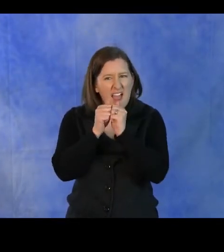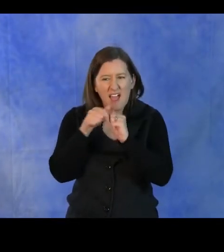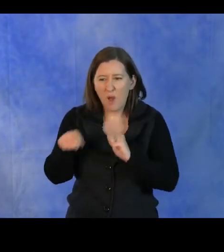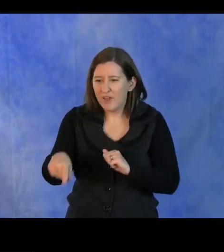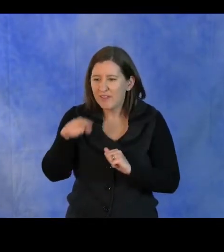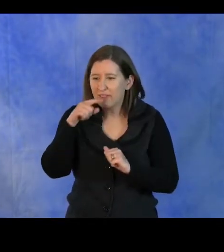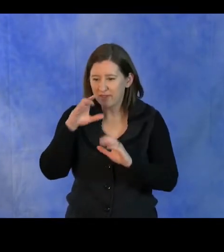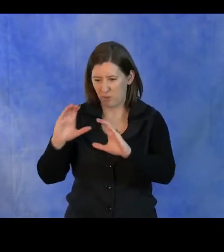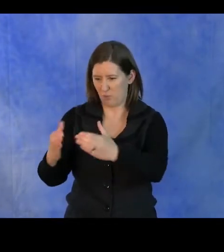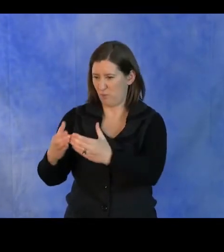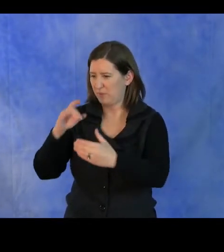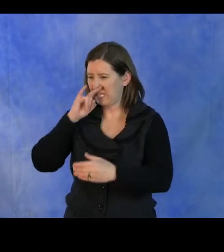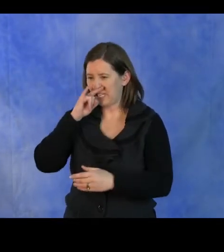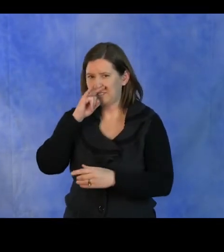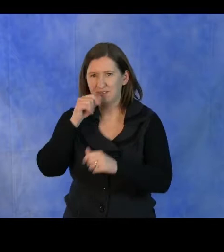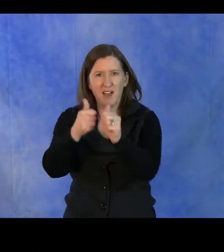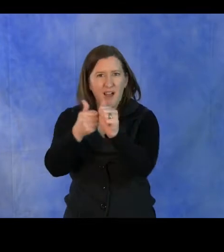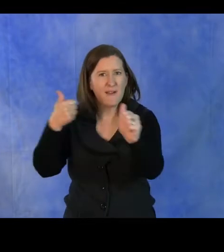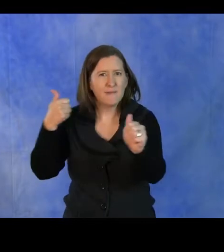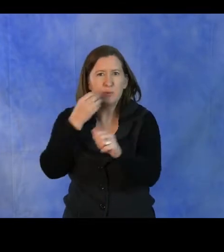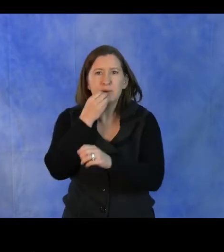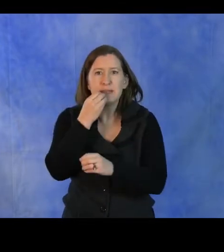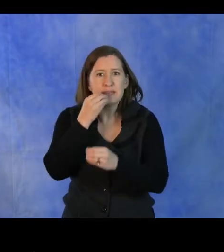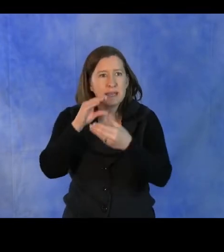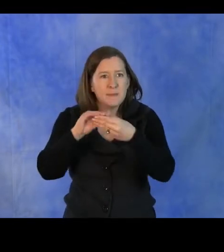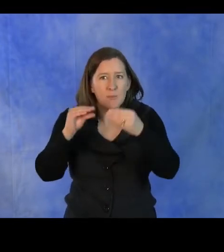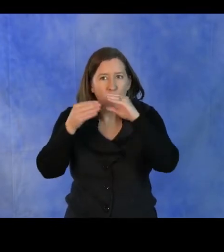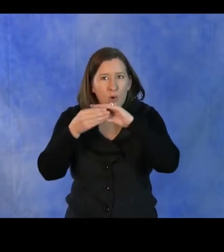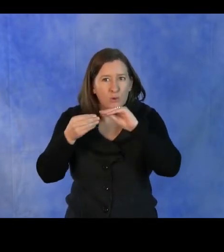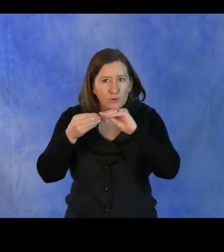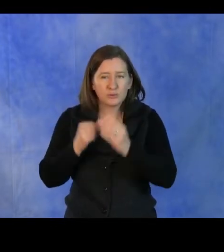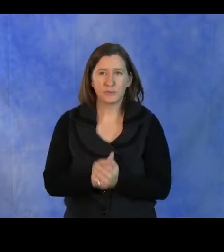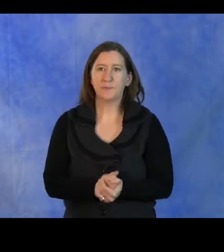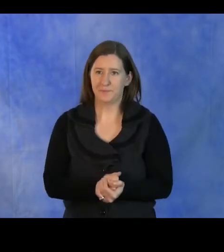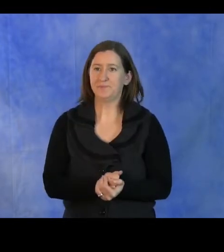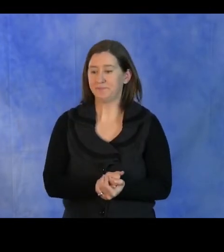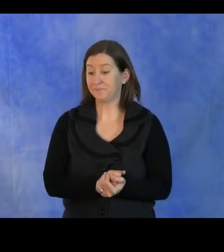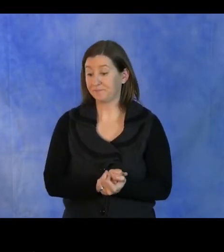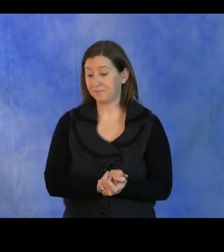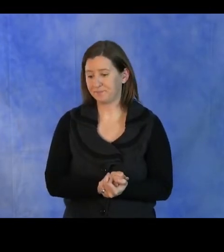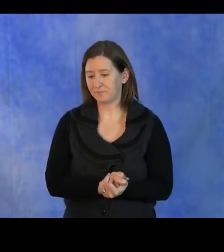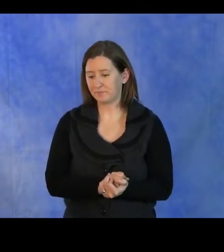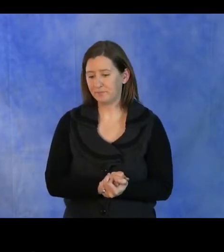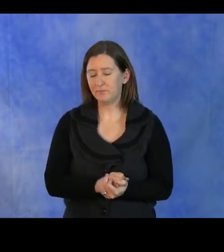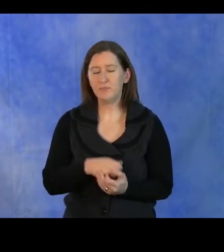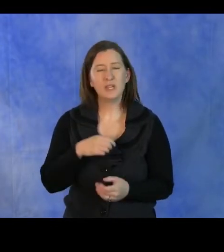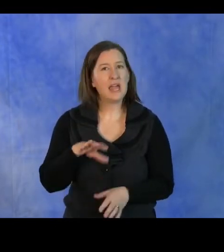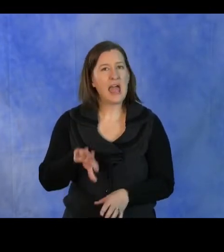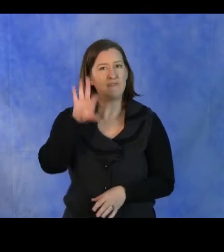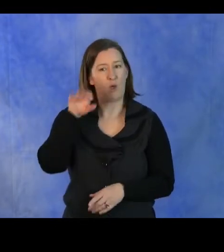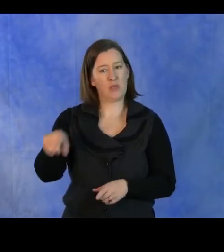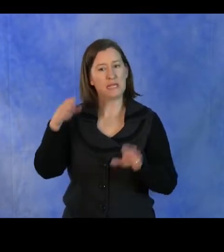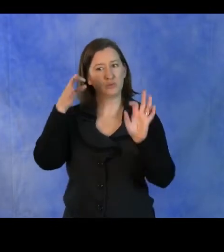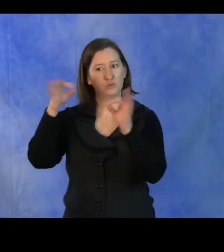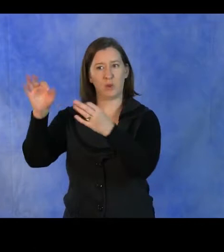So researchers were curious how that group of kids avoided eating the marshmallow.